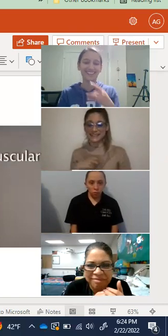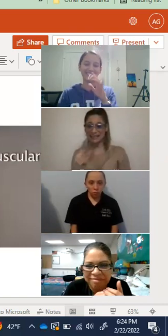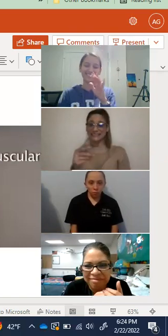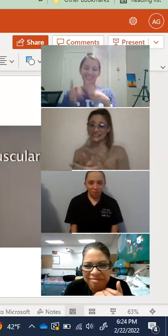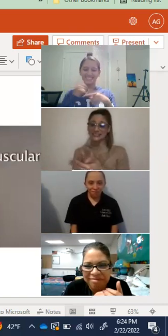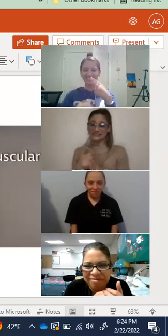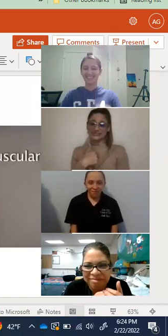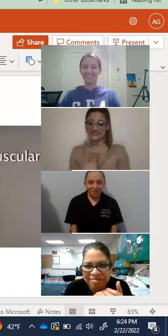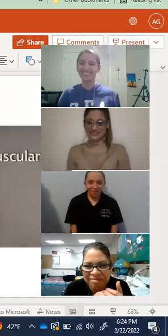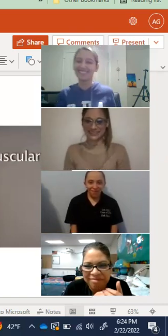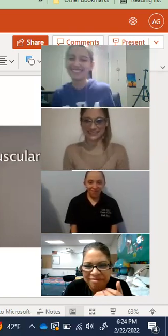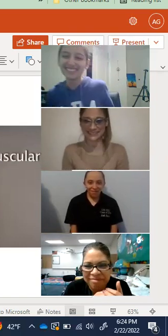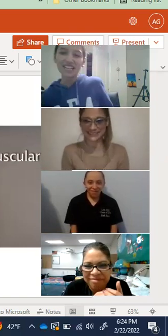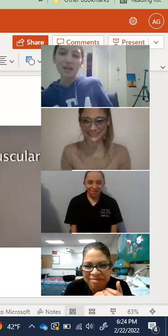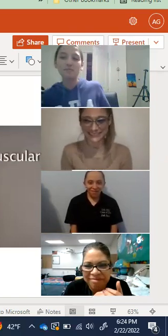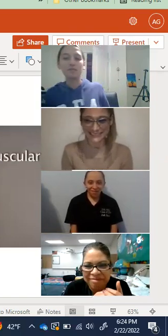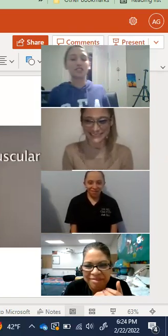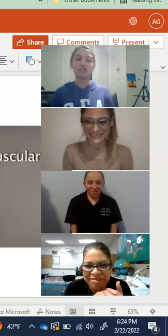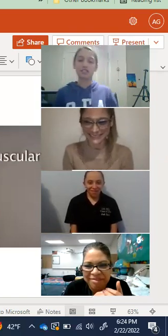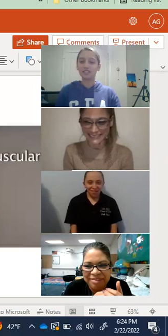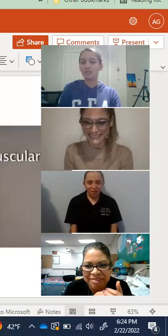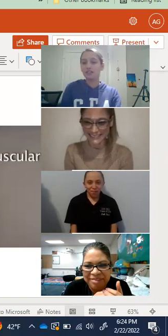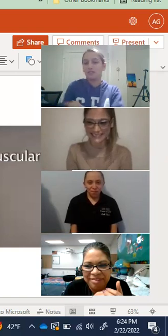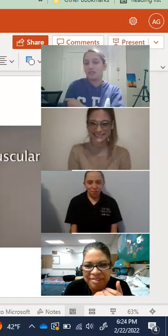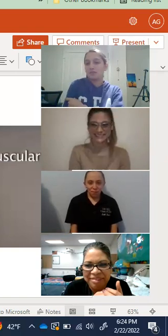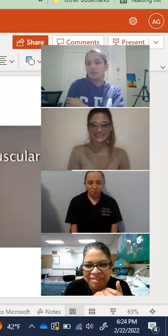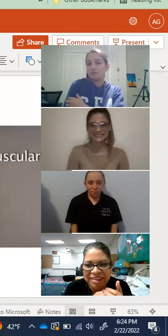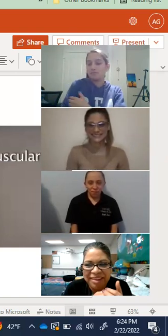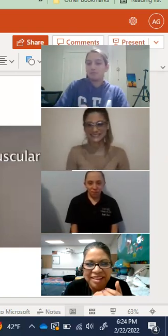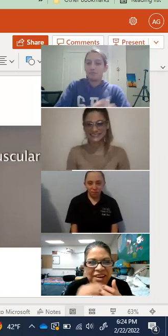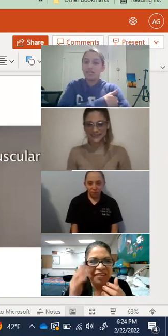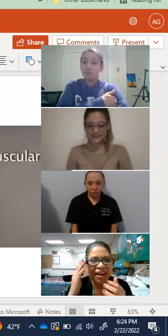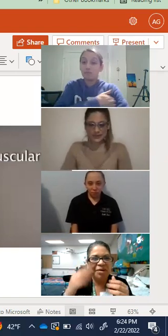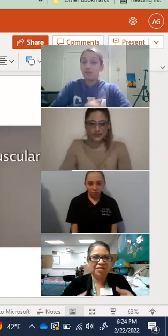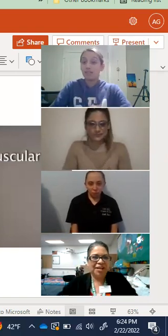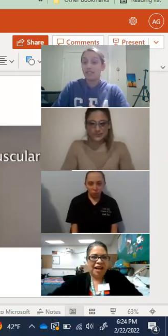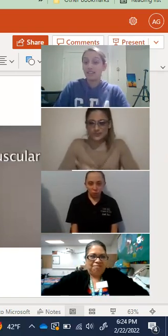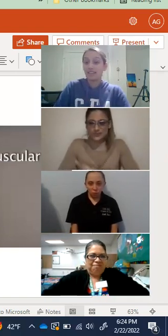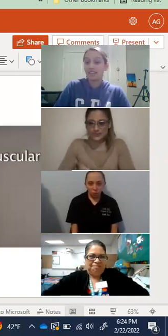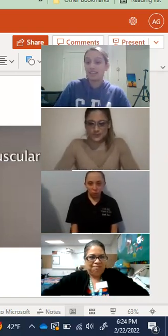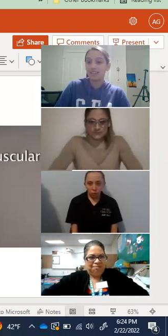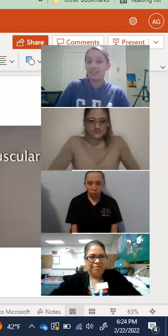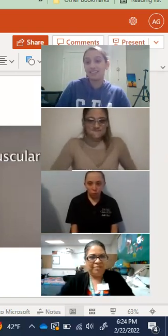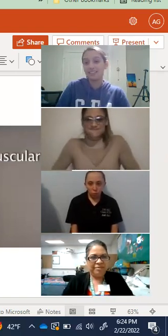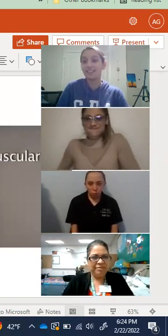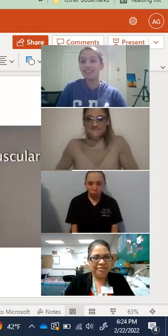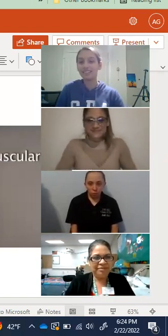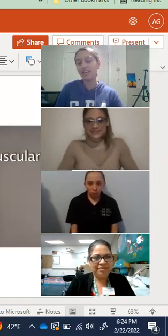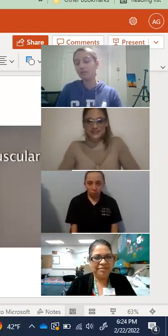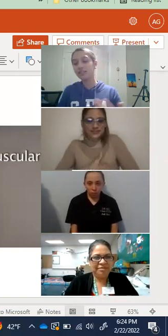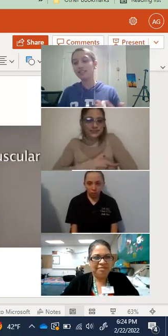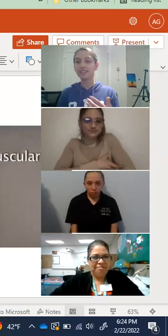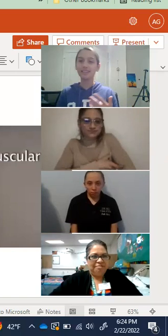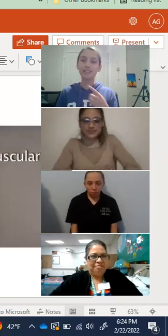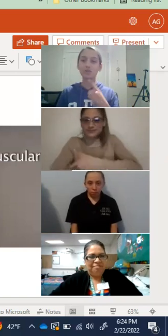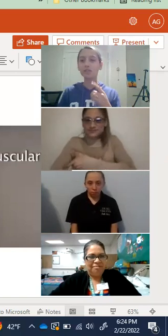I like his sign. Muscular. So you have your, So I thought it was only like, yeah.